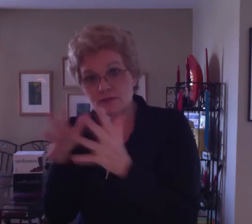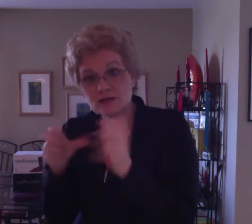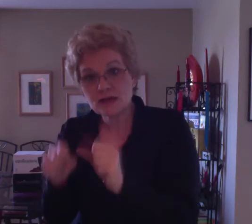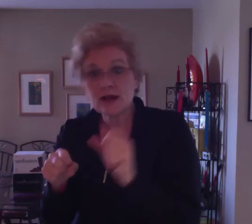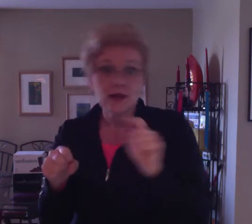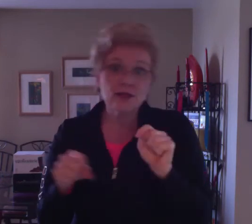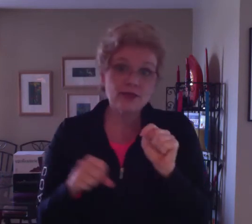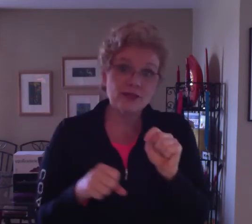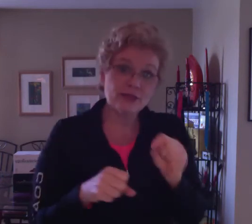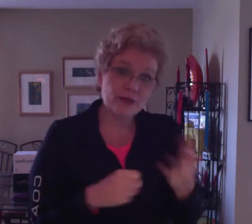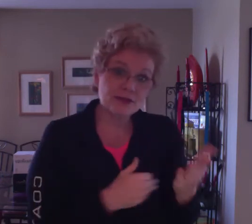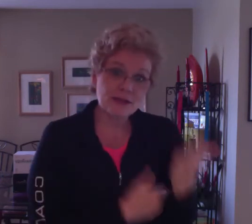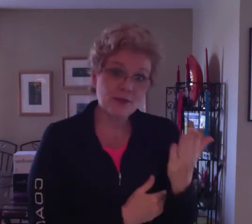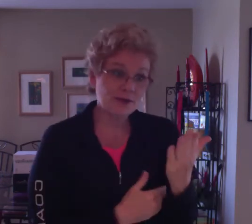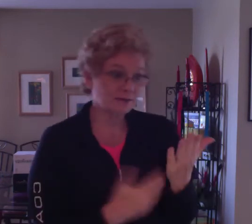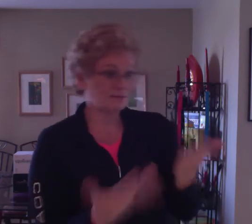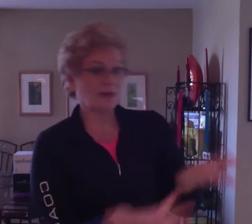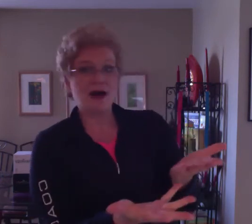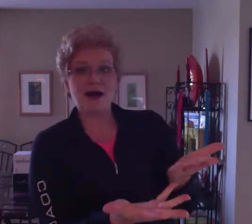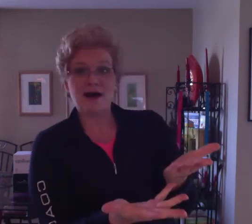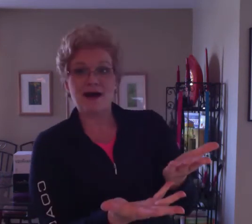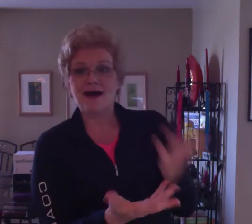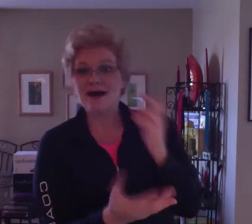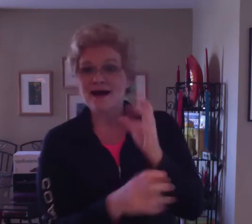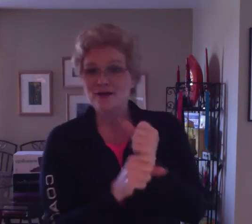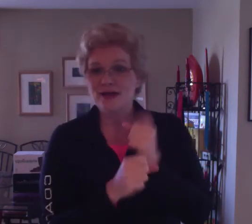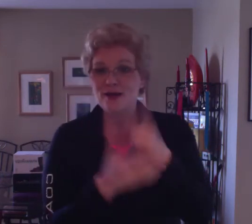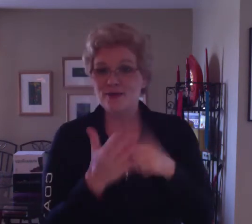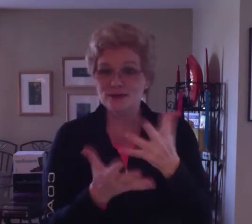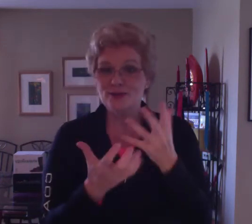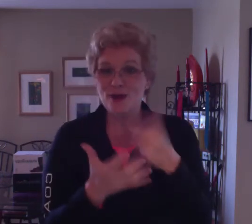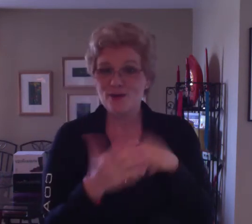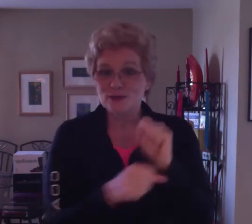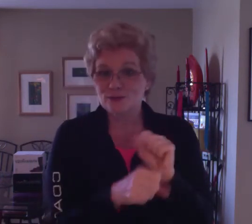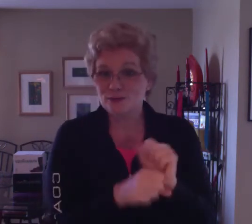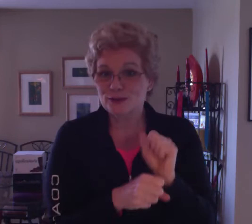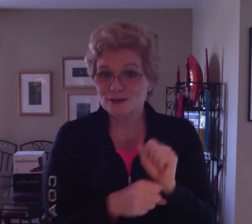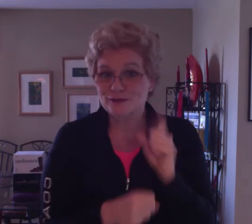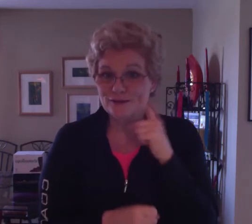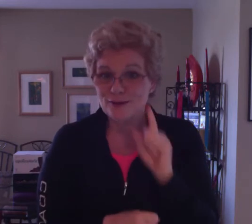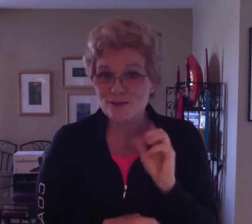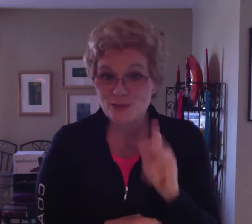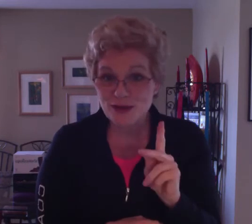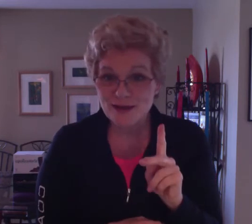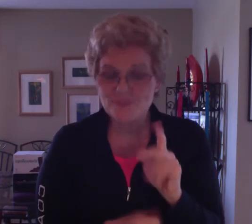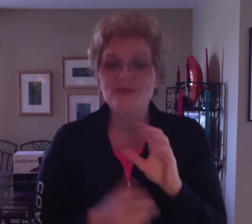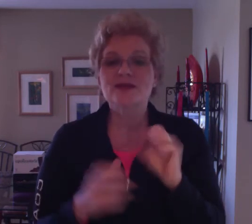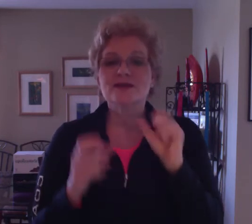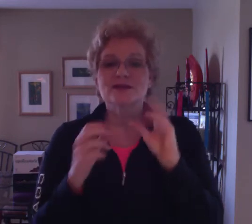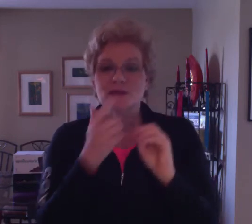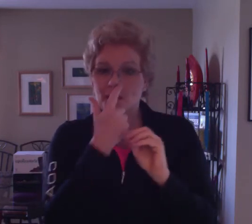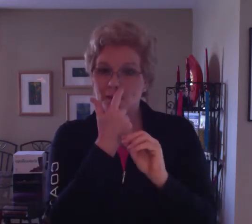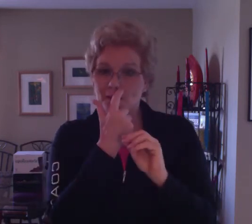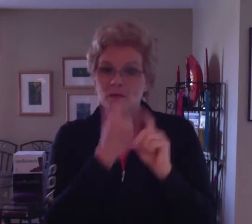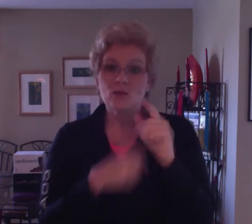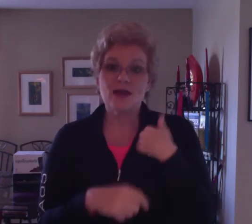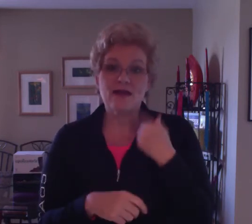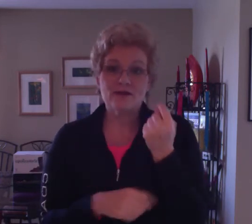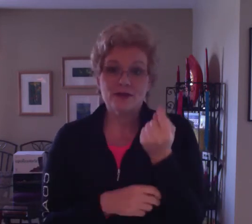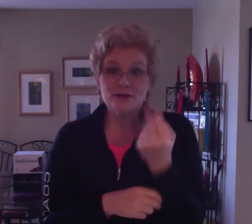morning comes, you're going to get what you want and what you've worked for. All right, in addition to that, we have a Thursday night